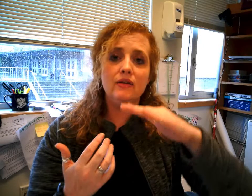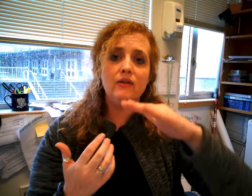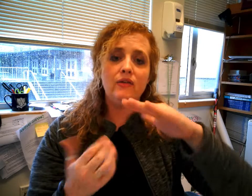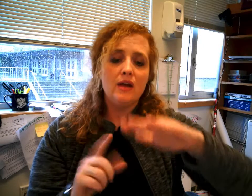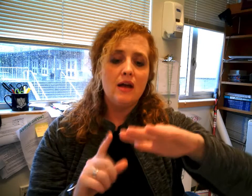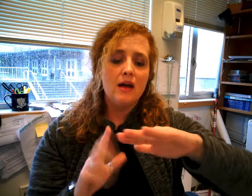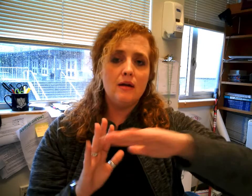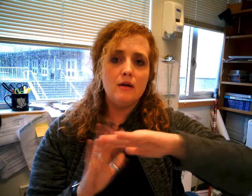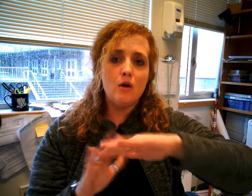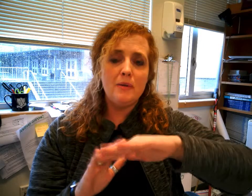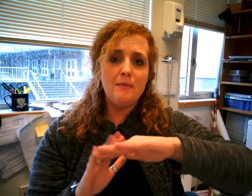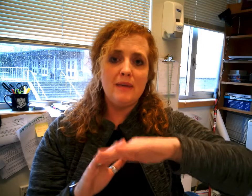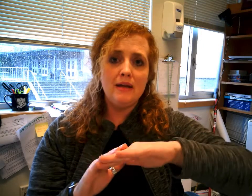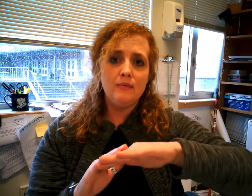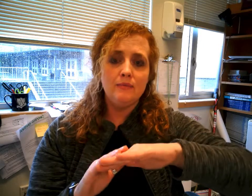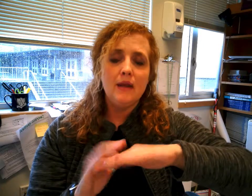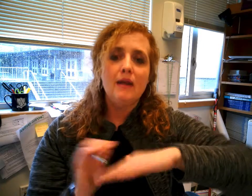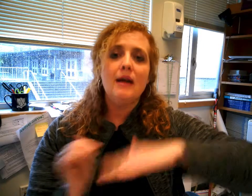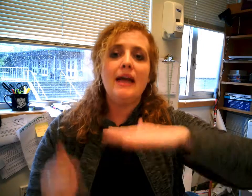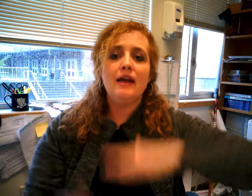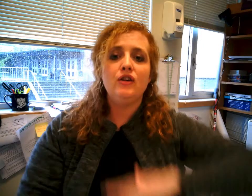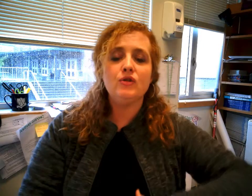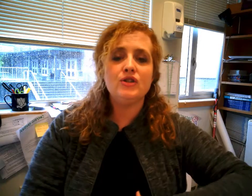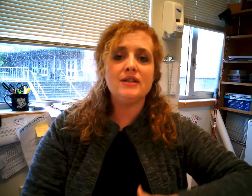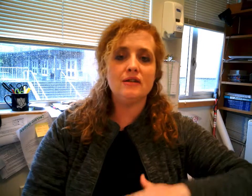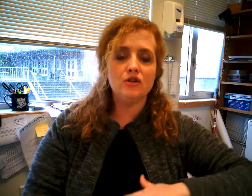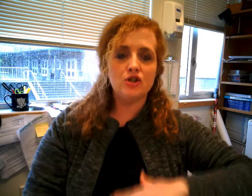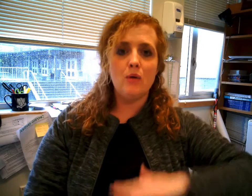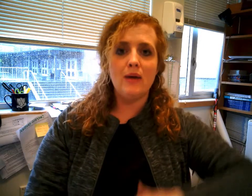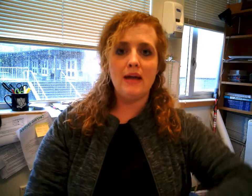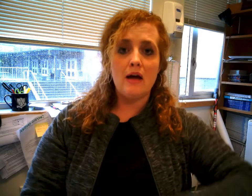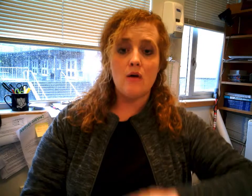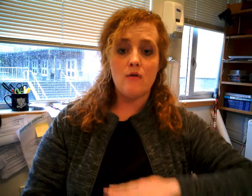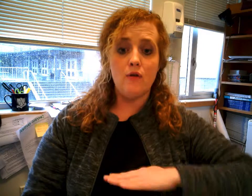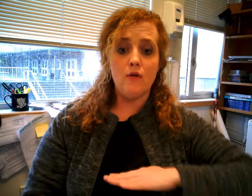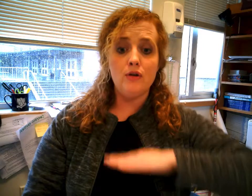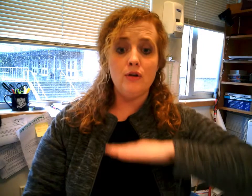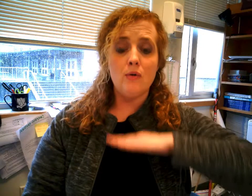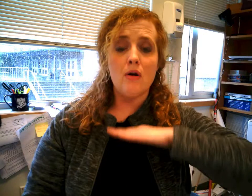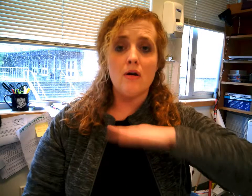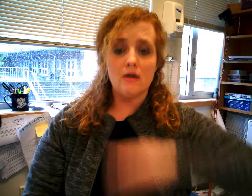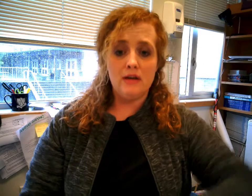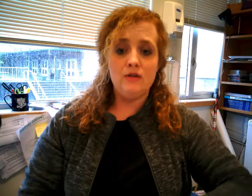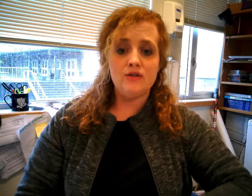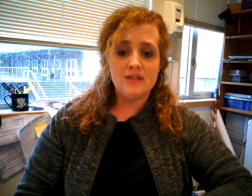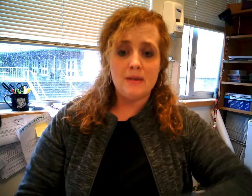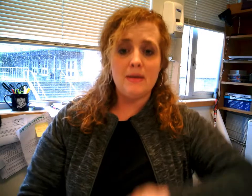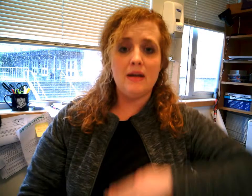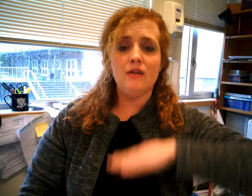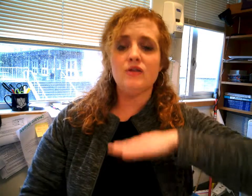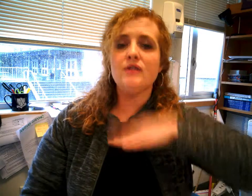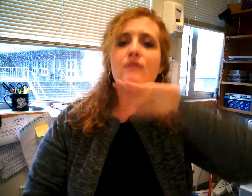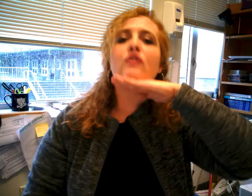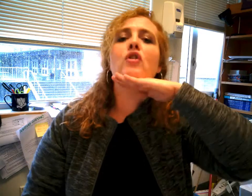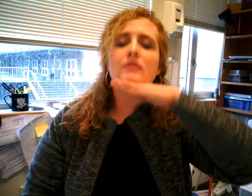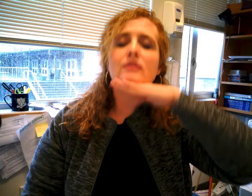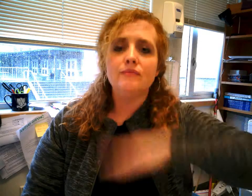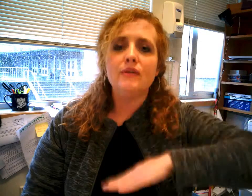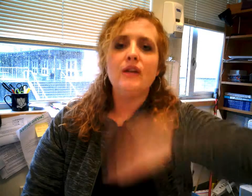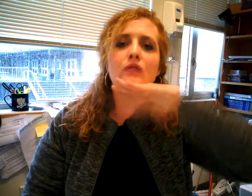is an open B, and you're just showing how full you are in your stomach. You're just full, and you want to